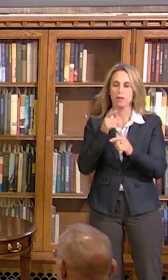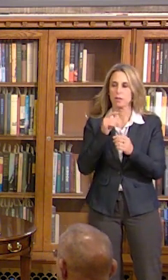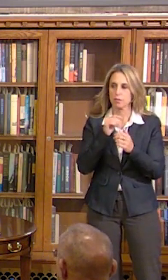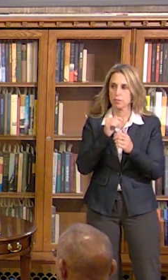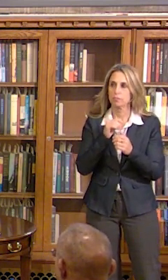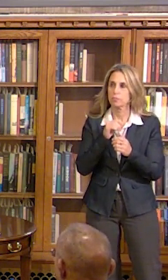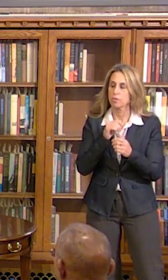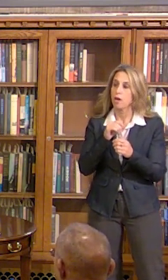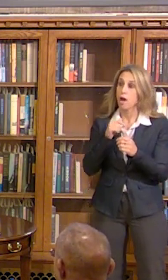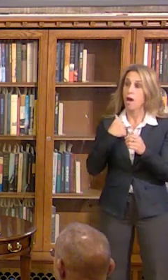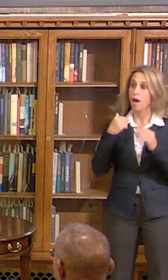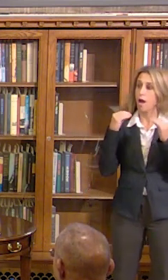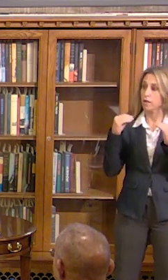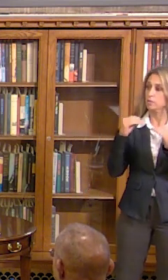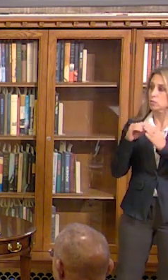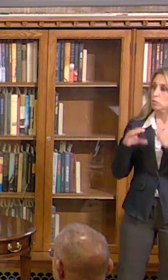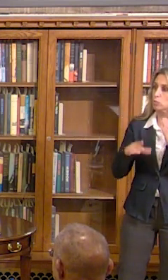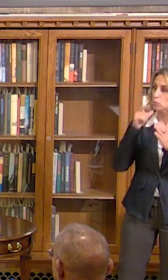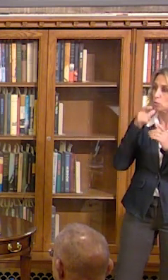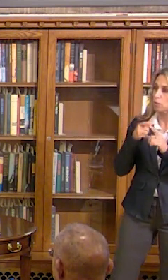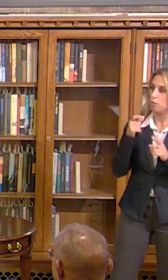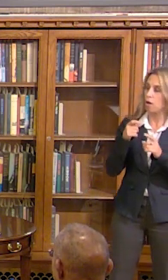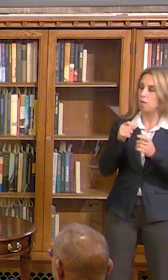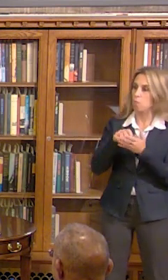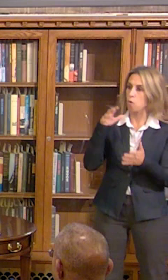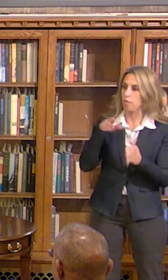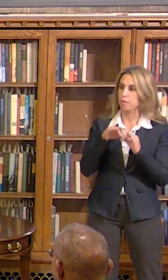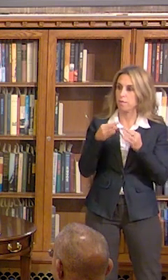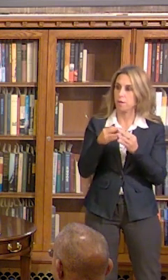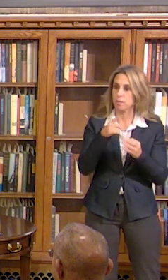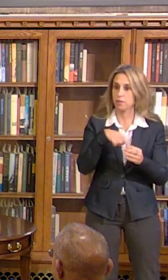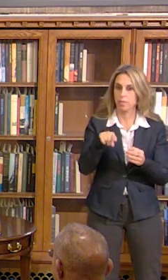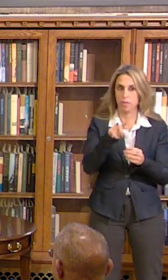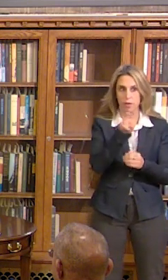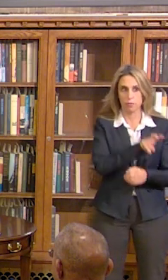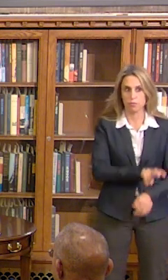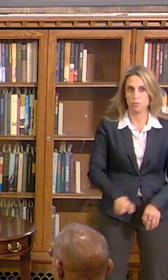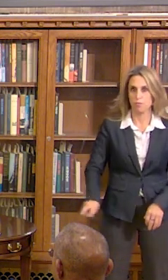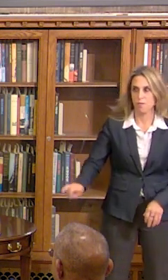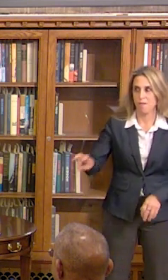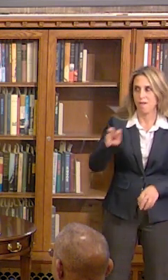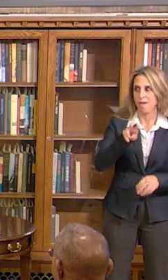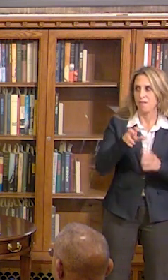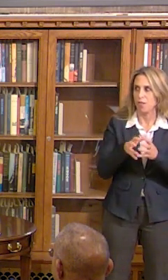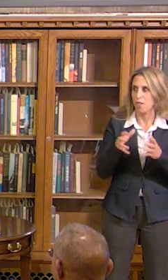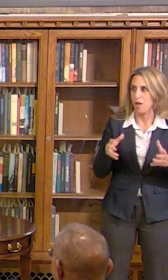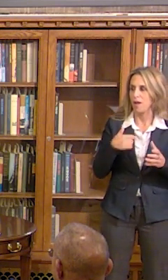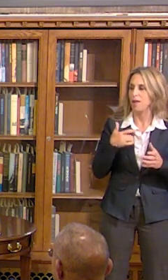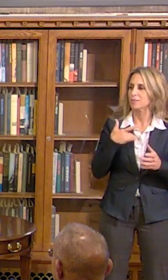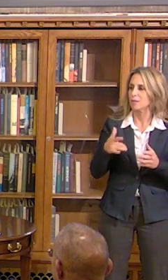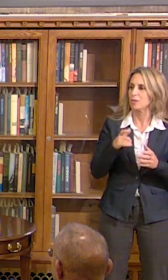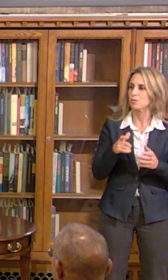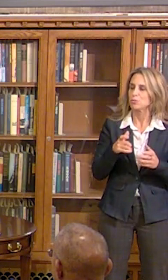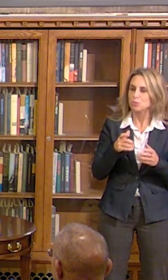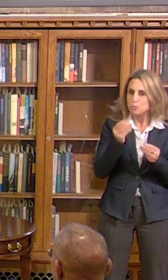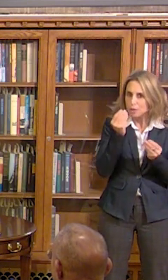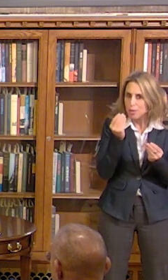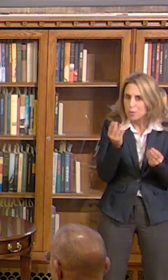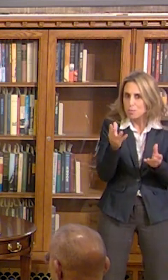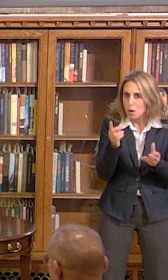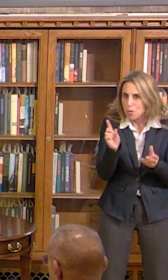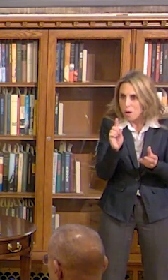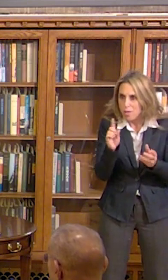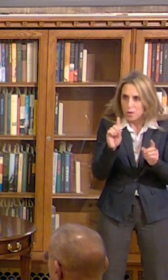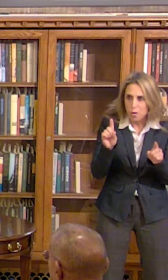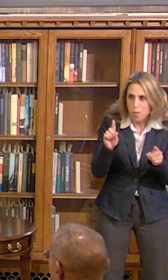because I do teach students who come from wealthy families they travel extensively and I often give them places to to look at wherever they're